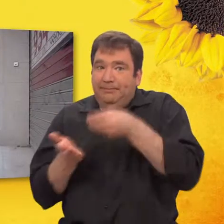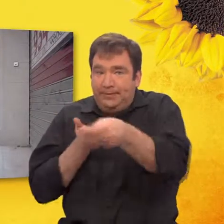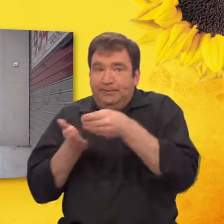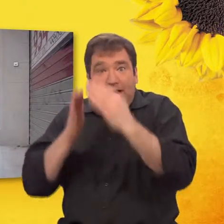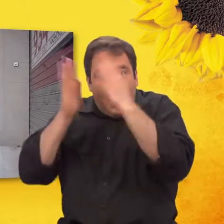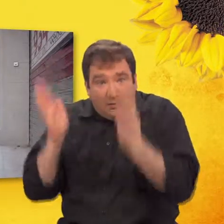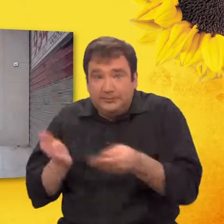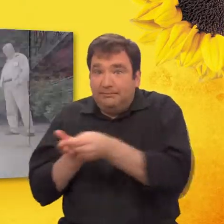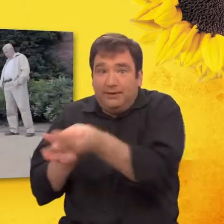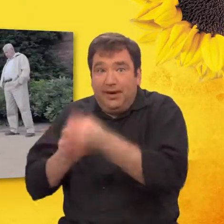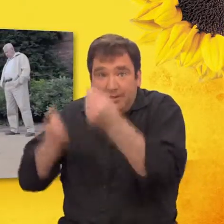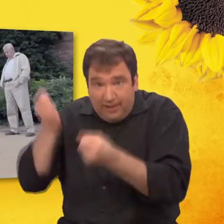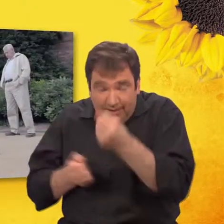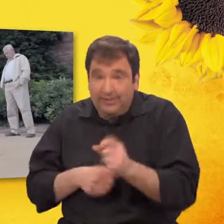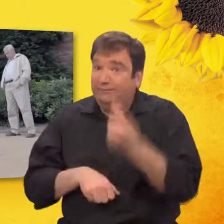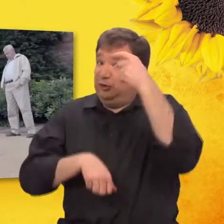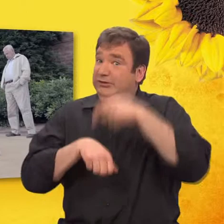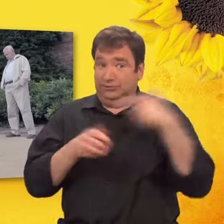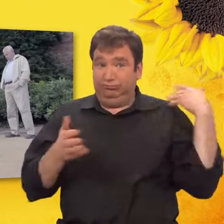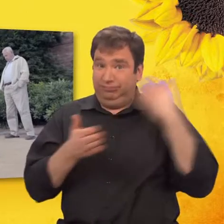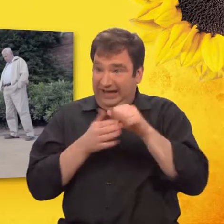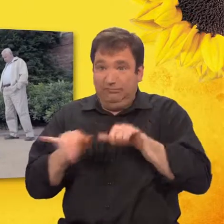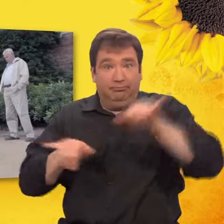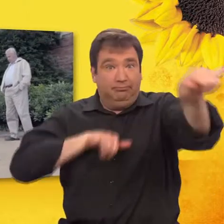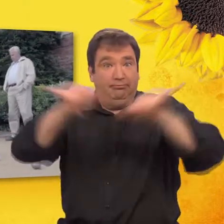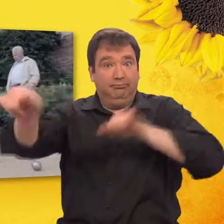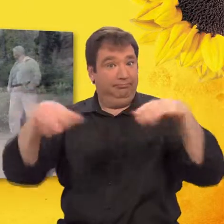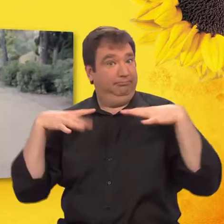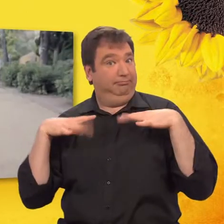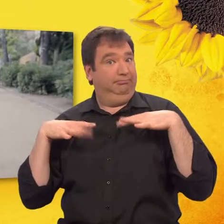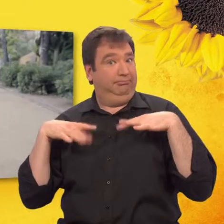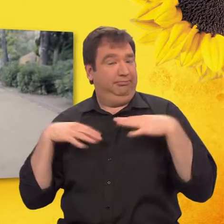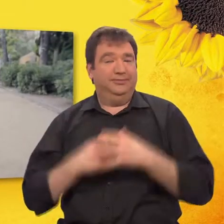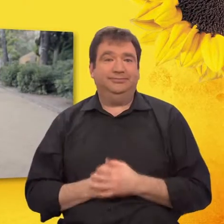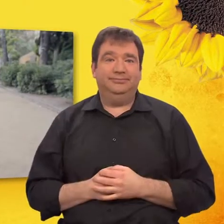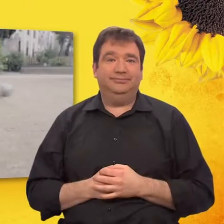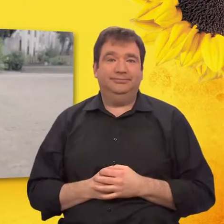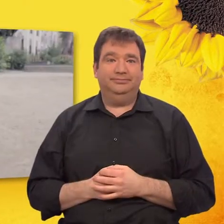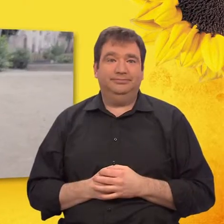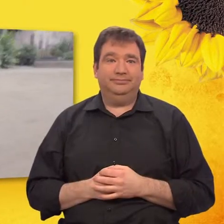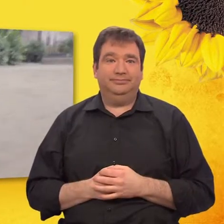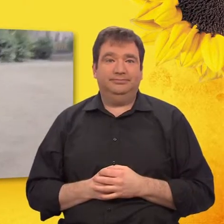car, and for the first time, the middle class could spend holidays abroad.